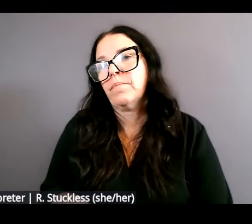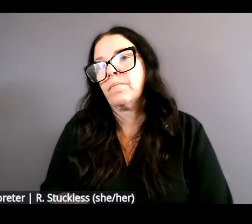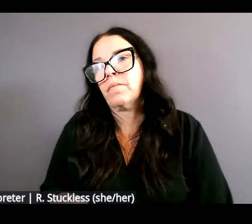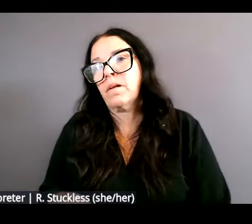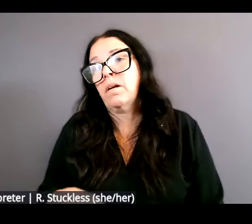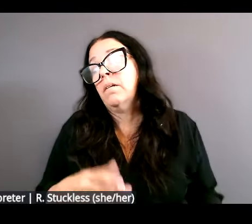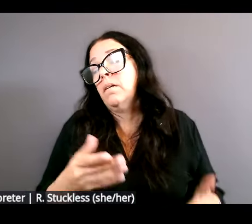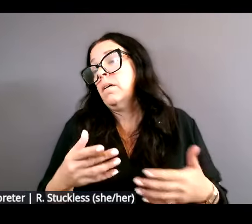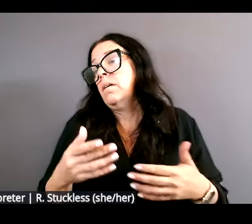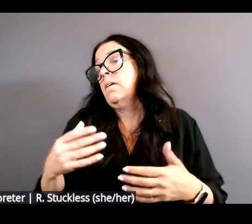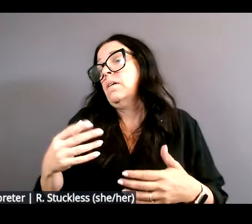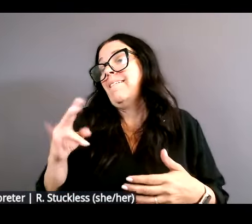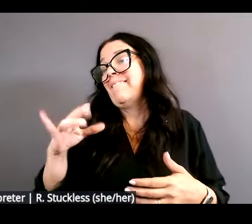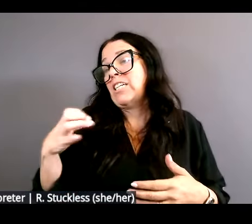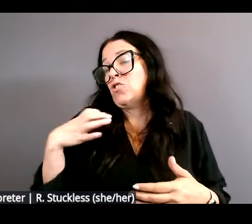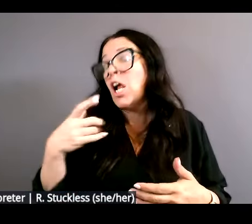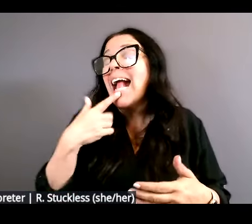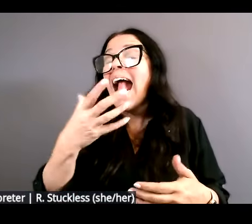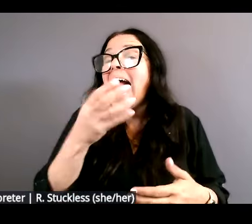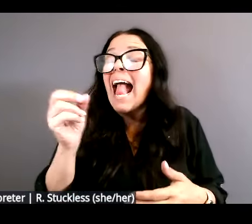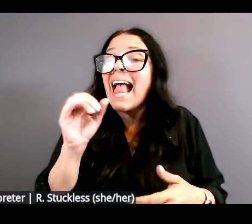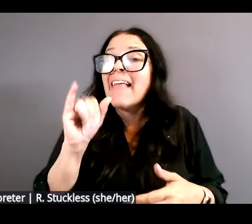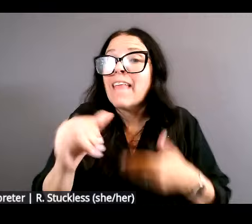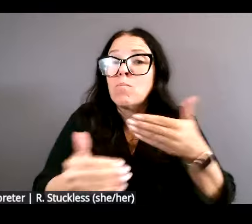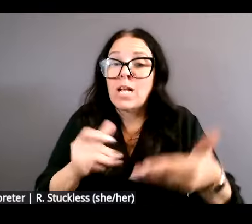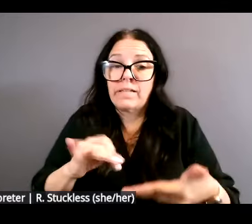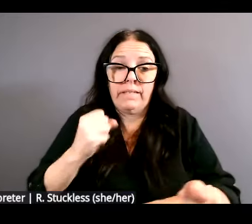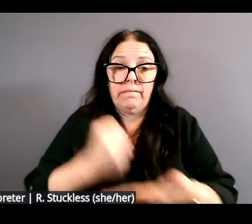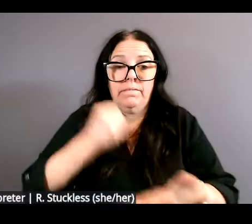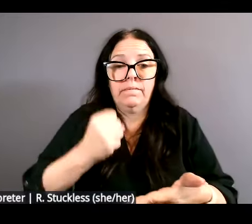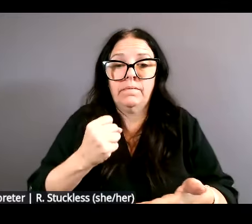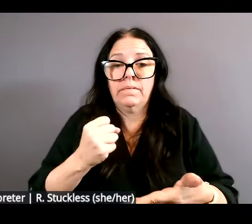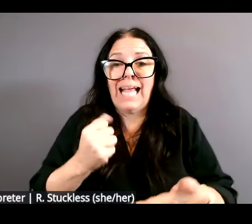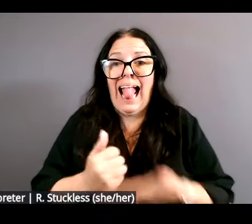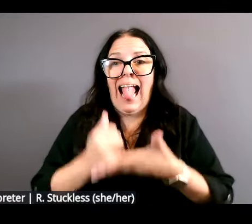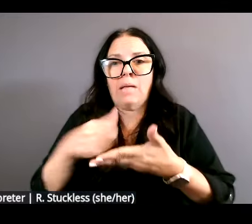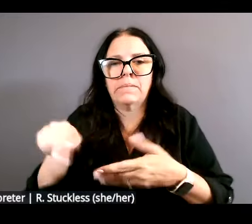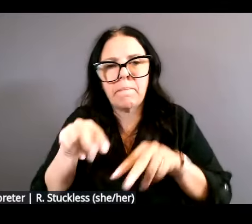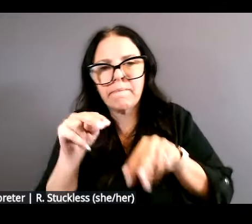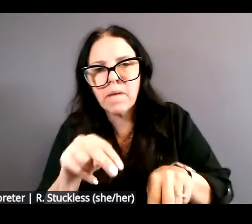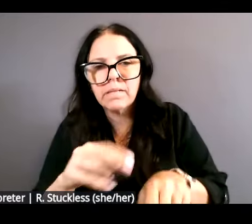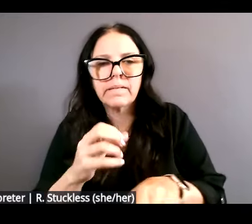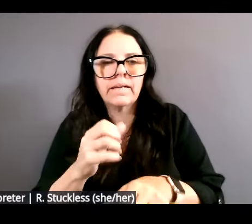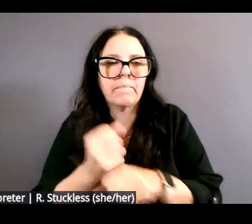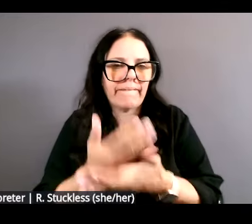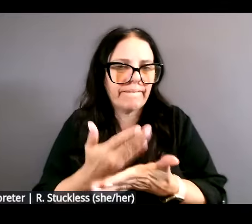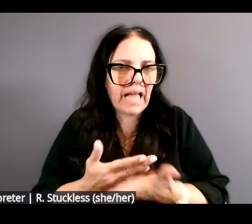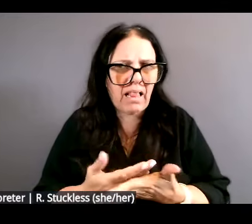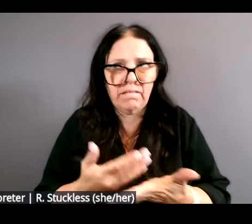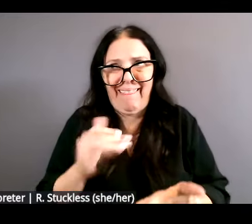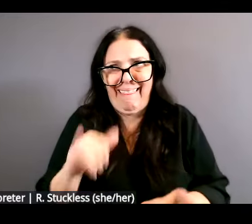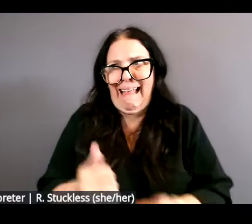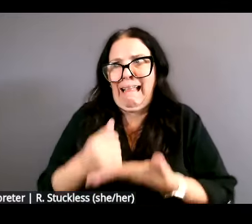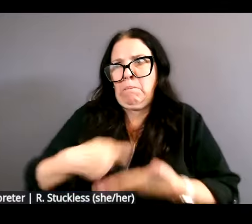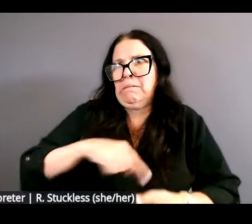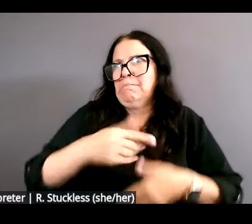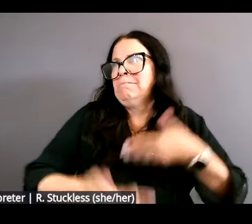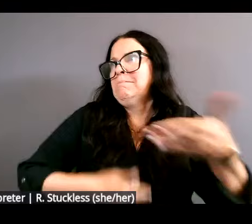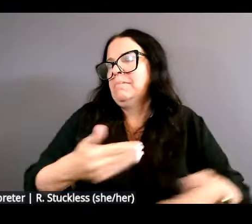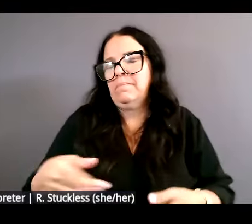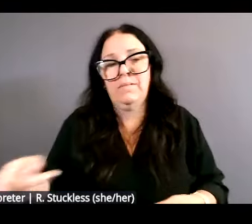and validate their signatures, it's in our interest. That's why we don't say no for that exact reason. Yeah. Yep. Because we want them to